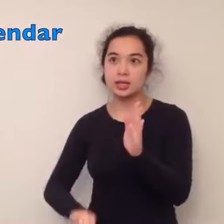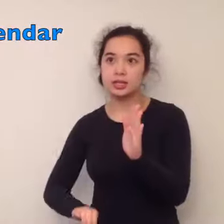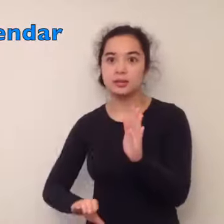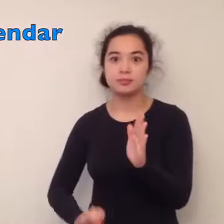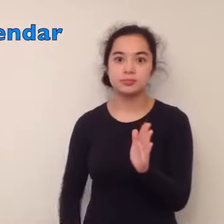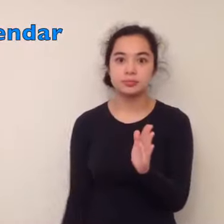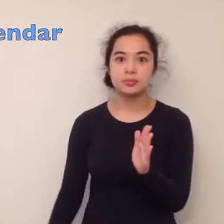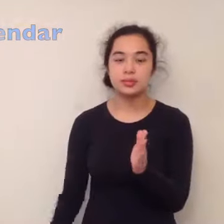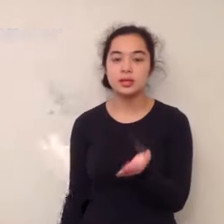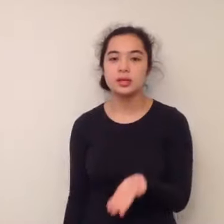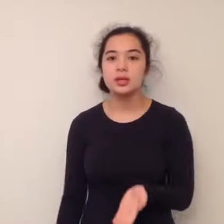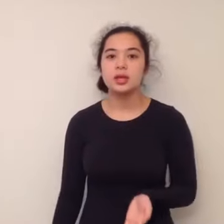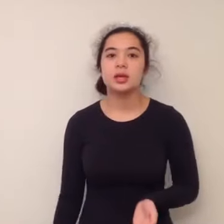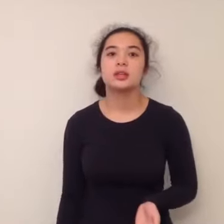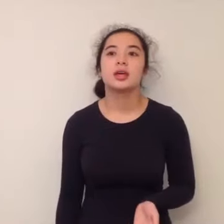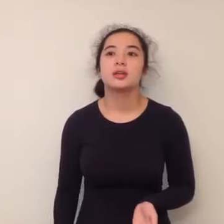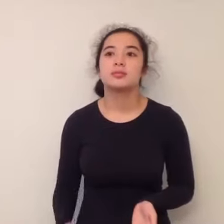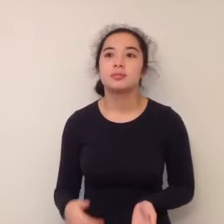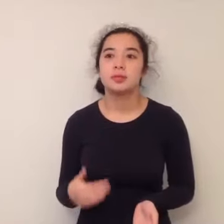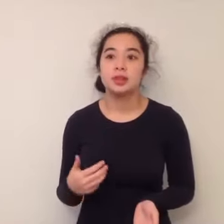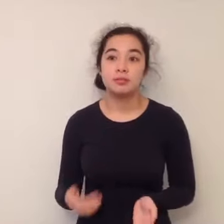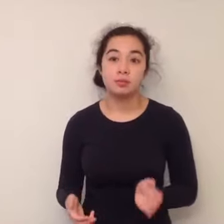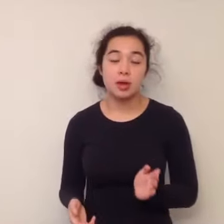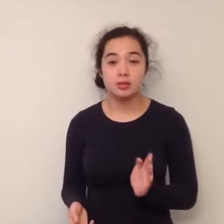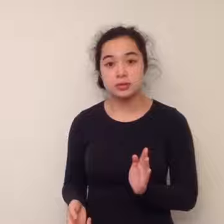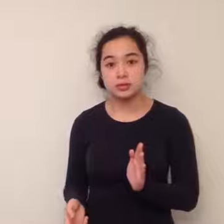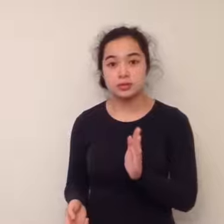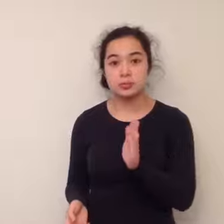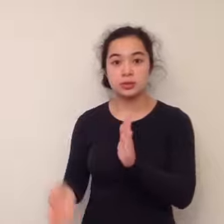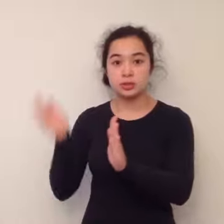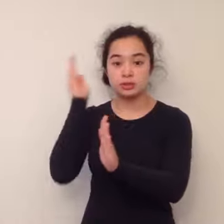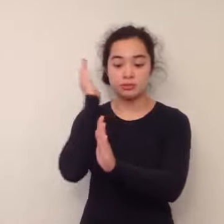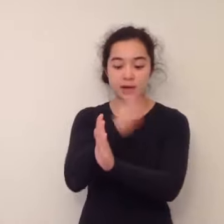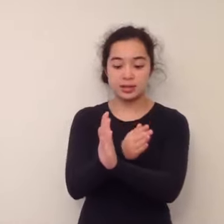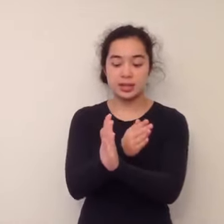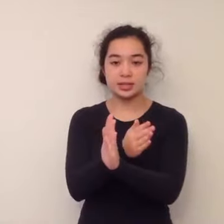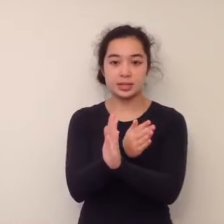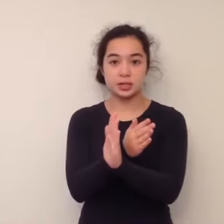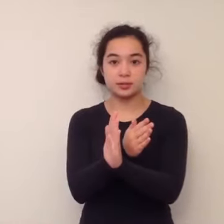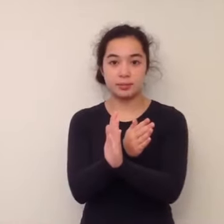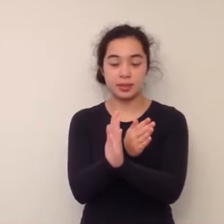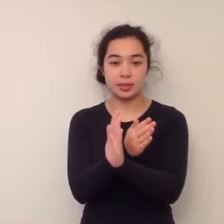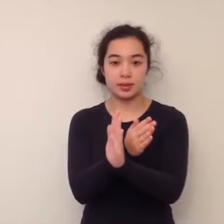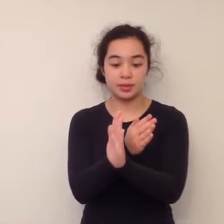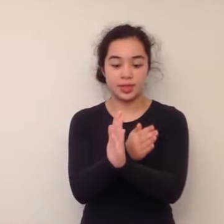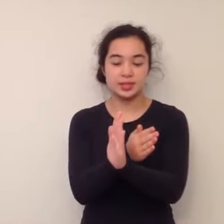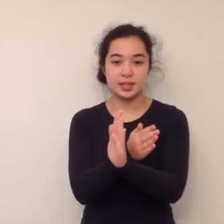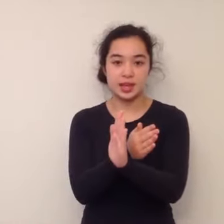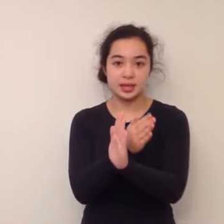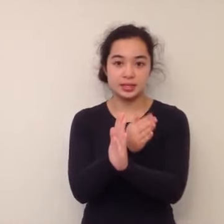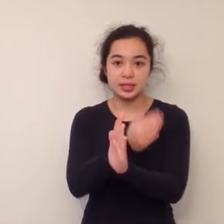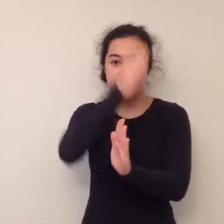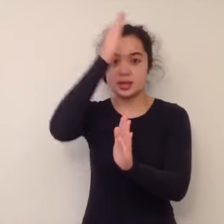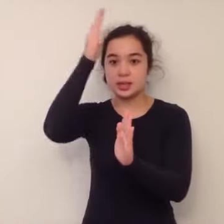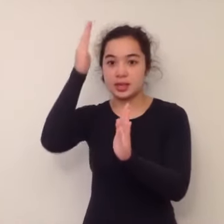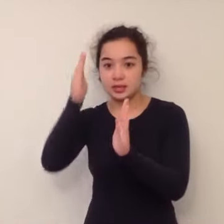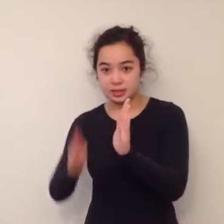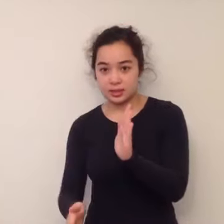calendar. And then for the months, you'd put the first letter of the month on this side, and then